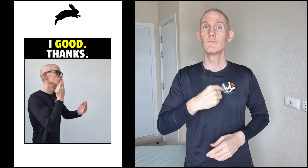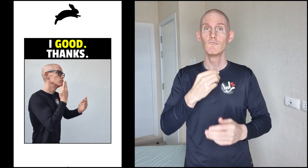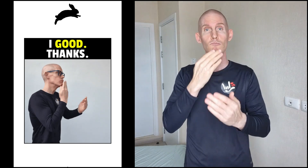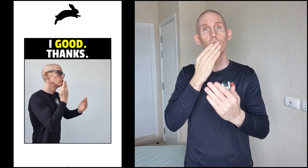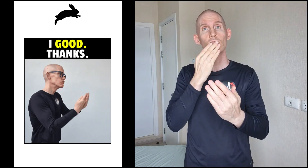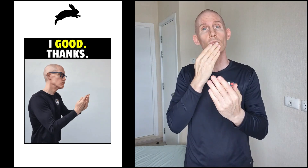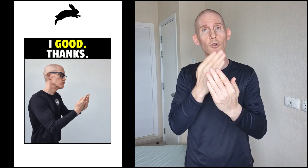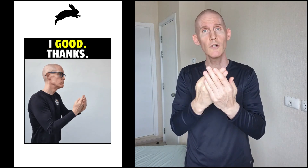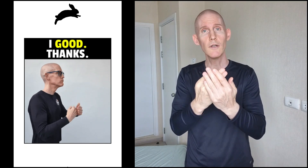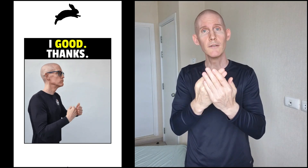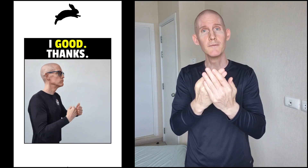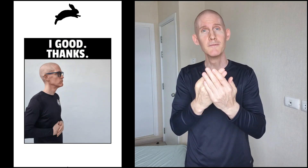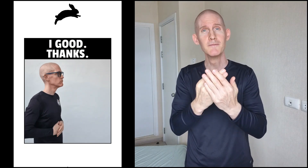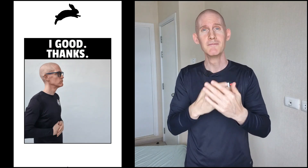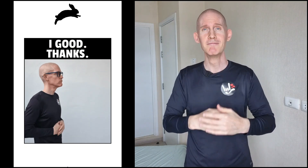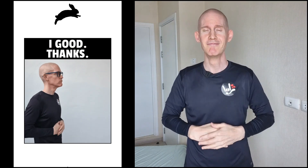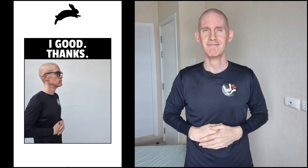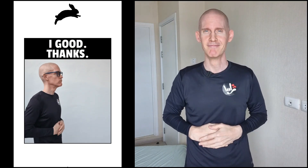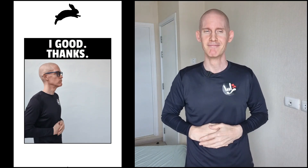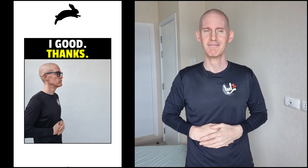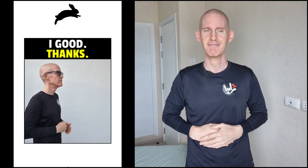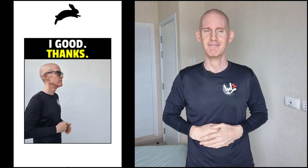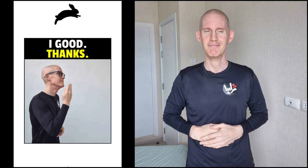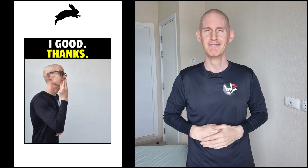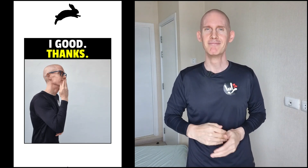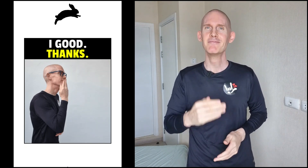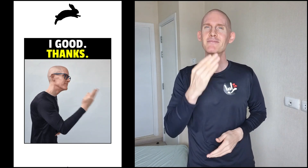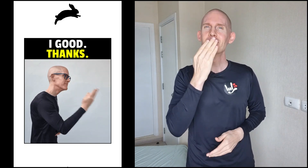I, good.